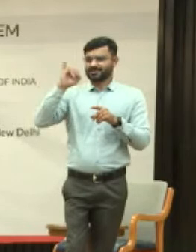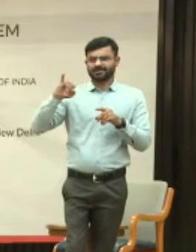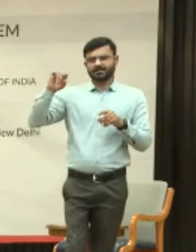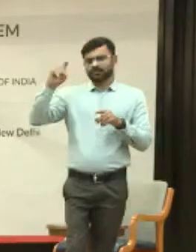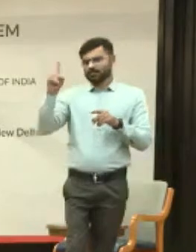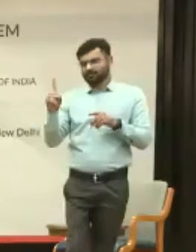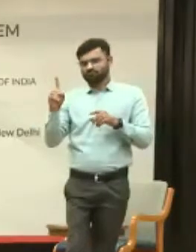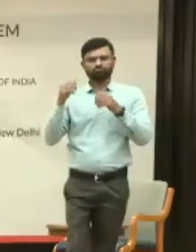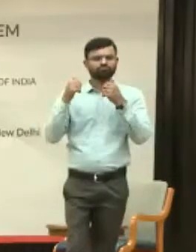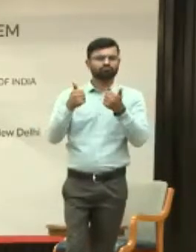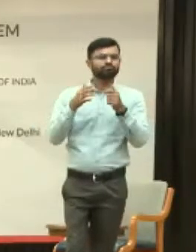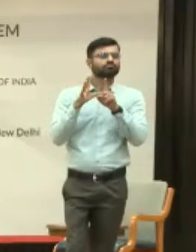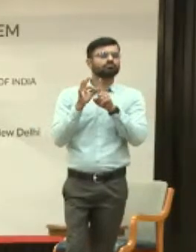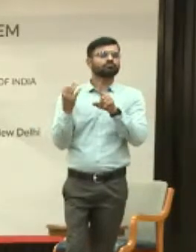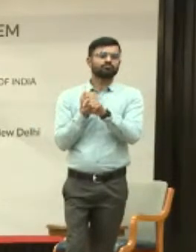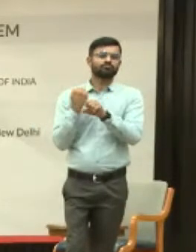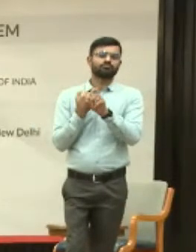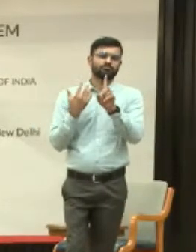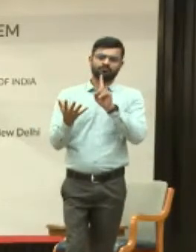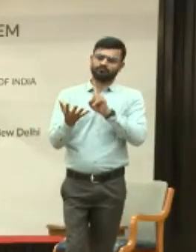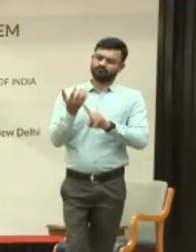1960-61, very, very perfunctory.